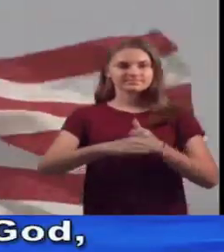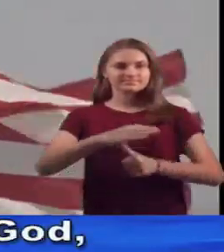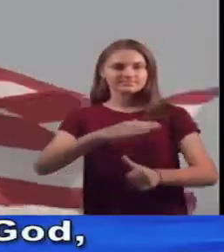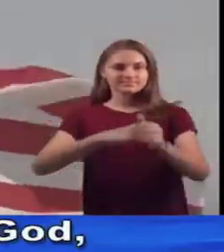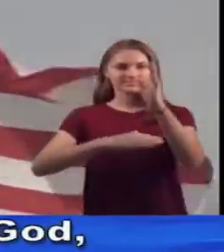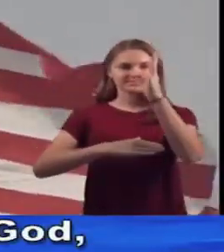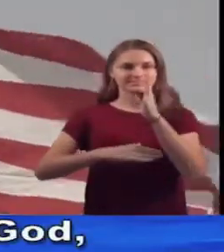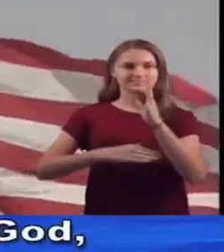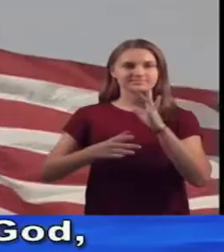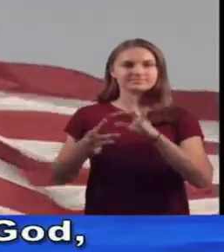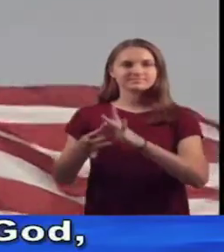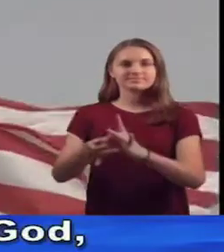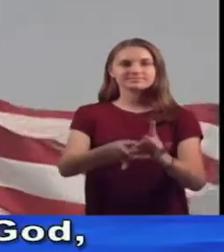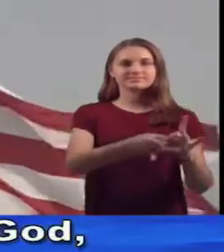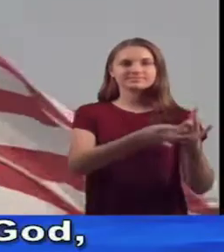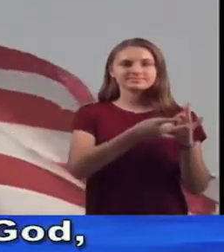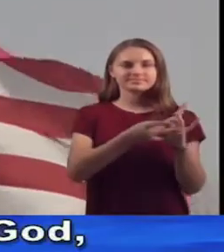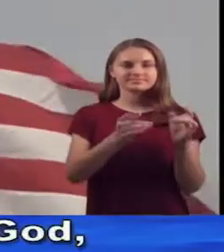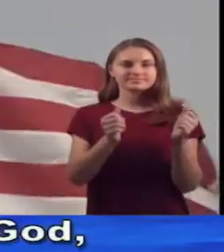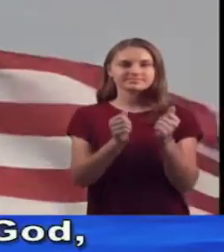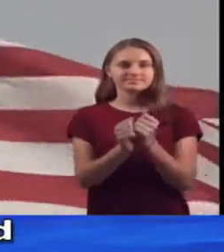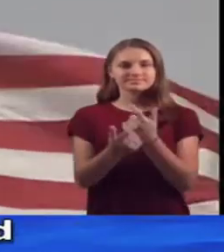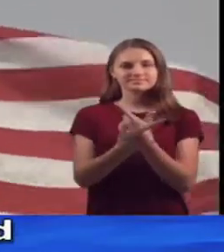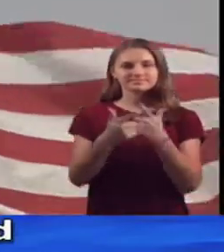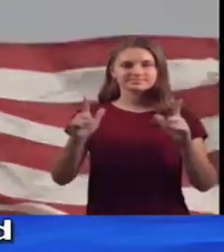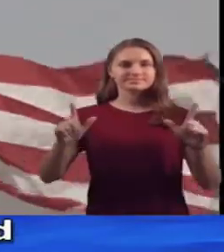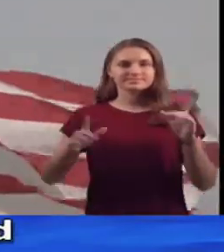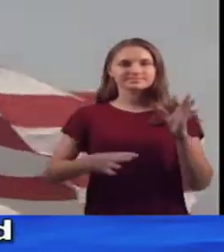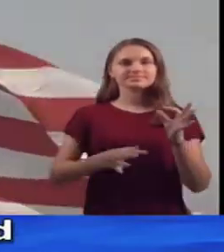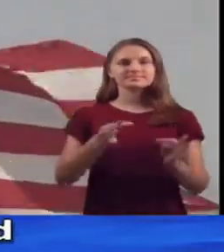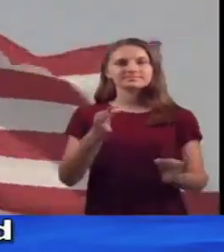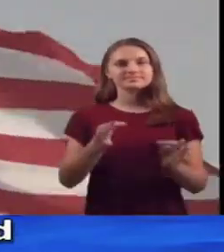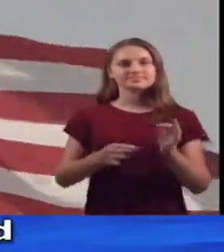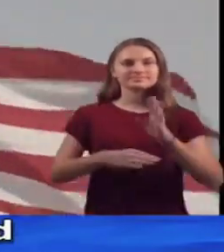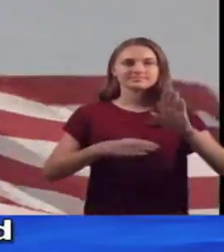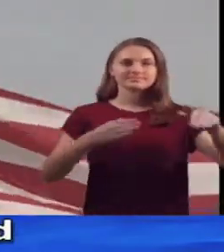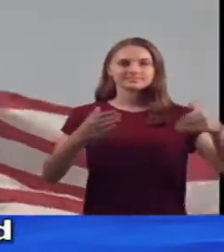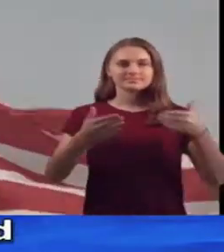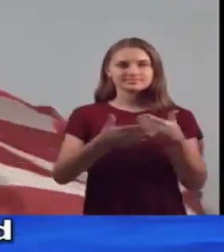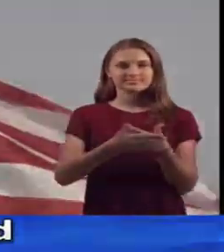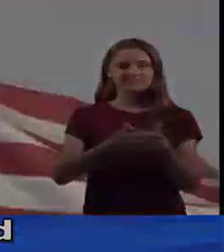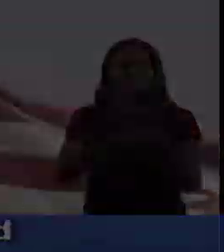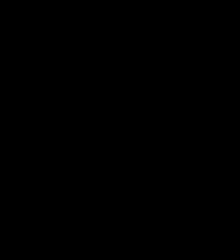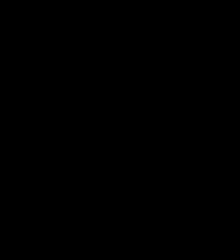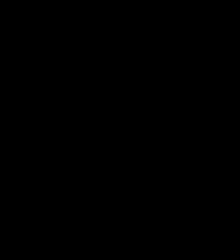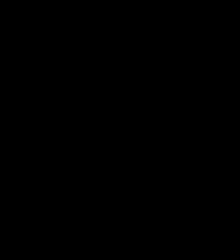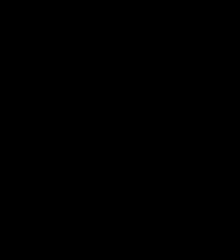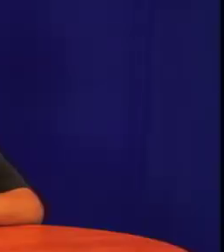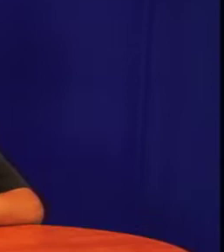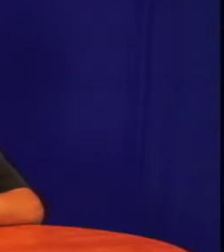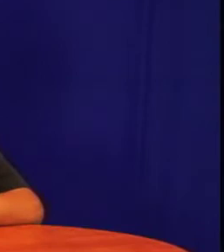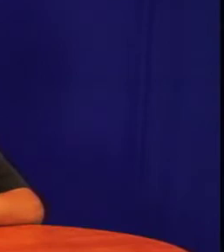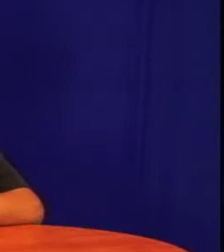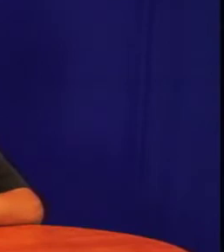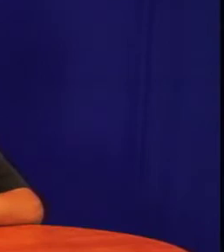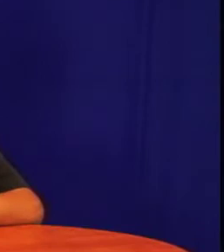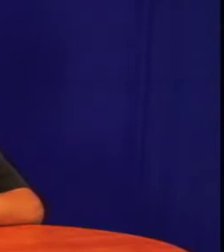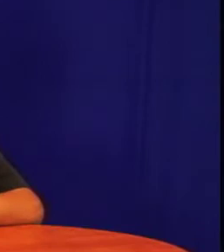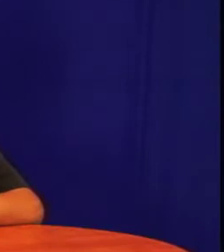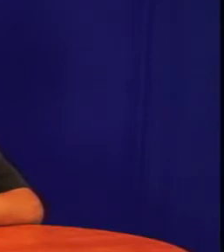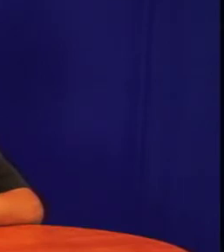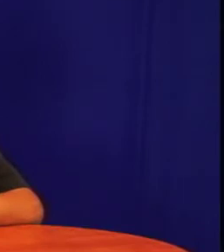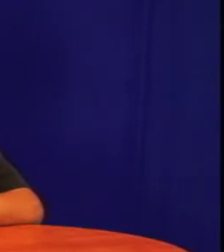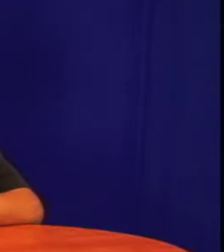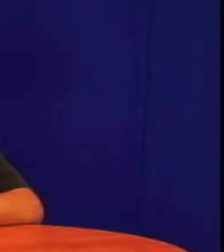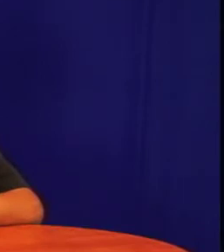one nation, under God, indivisible, with liberty and justice for all. It's the last day of college week,